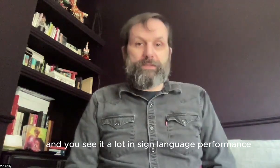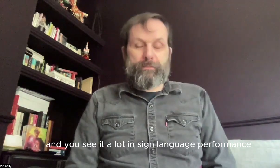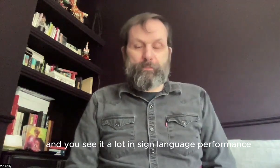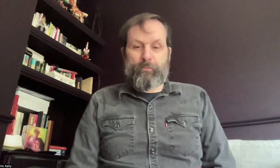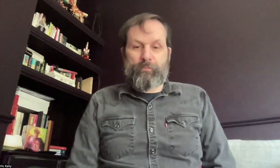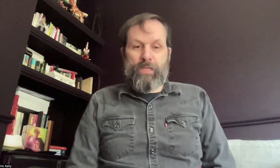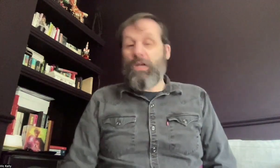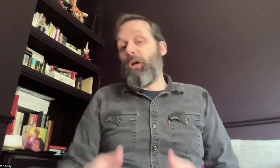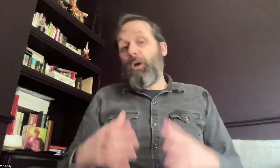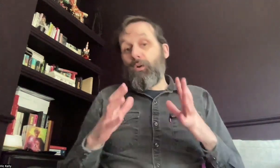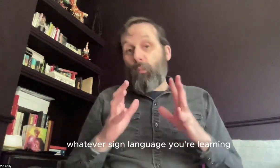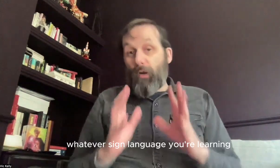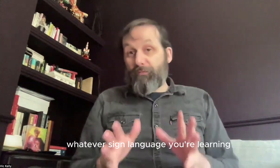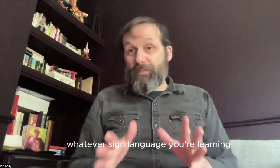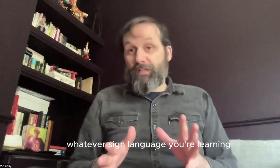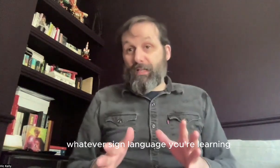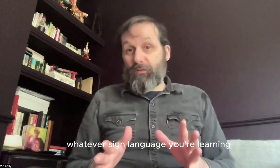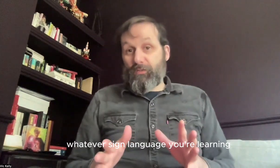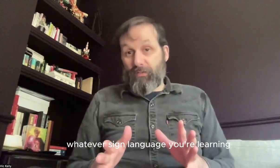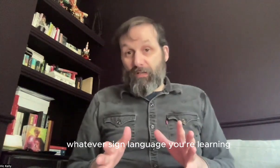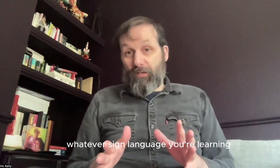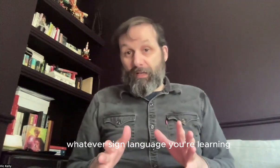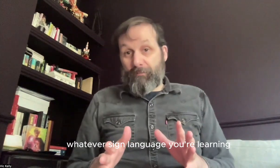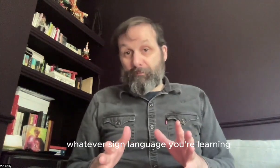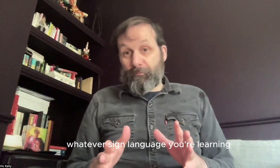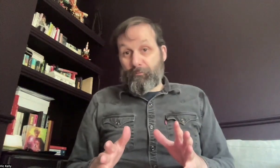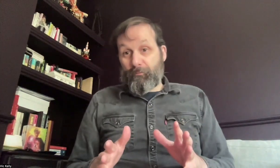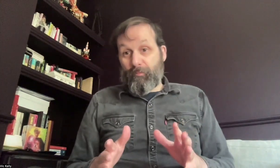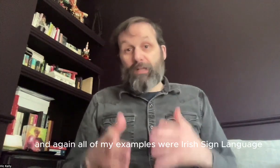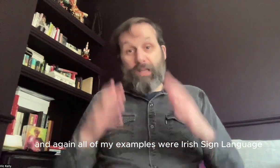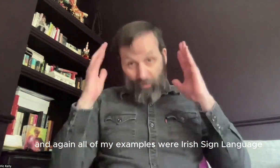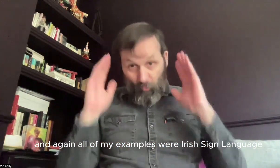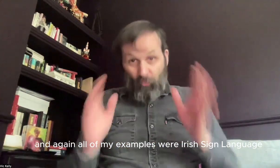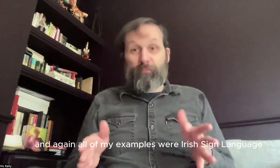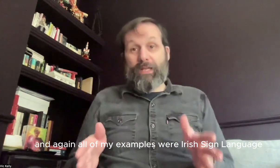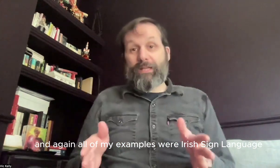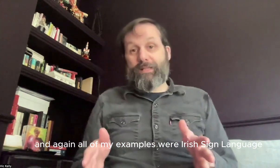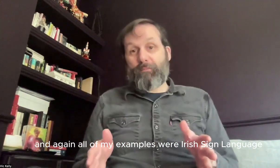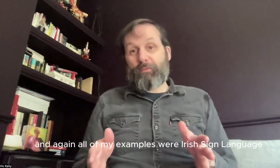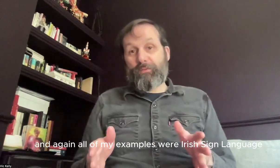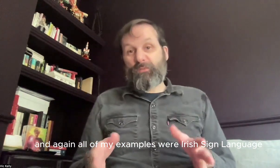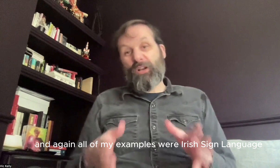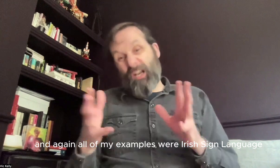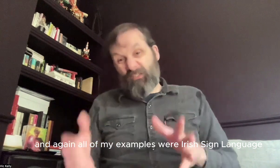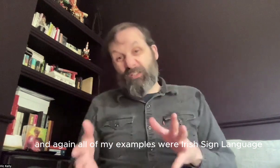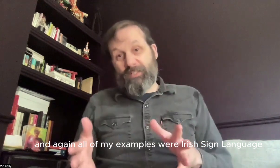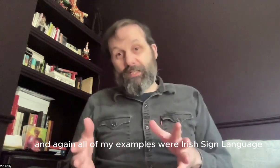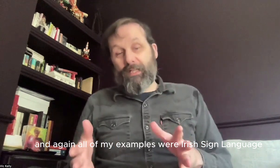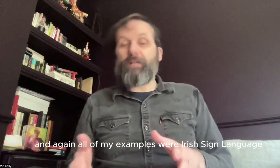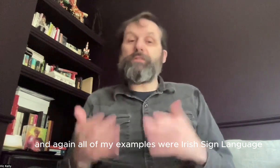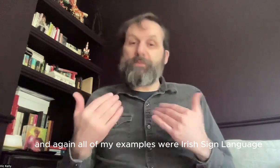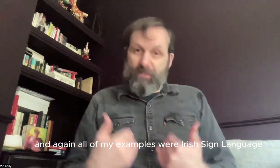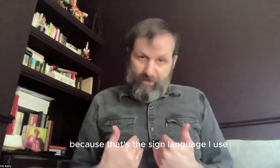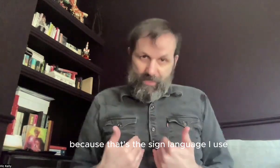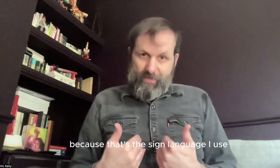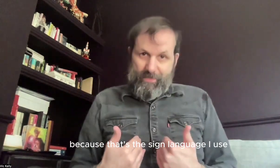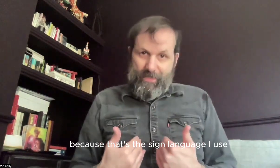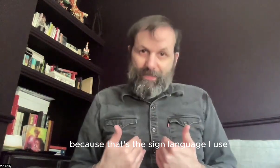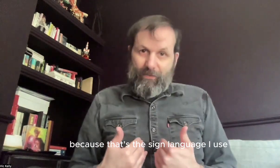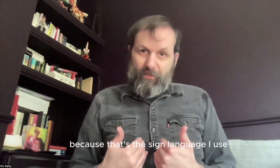performance. Whatever sign language you're learning, and again, all of my examples were Irish Sign Language because that's the sign language